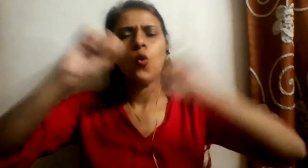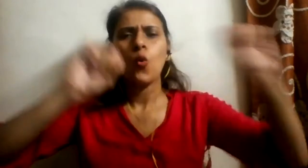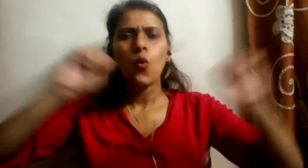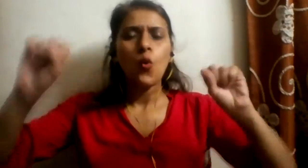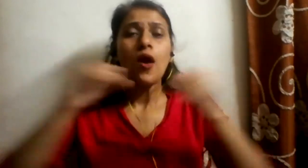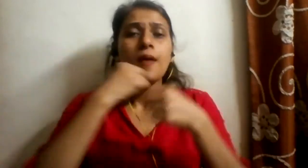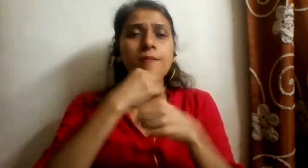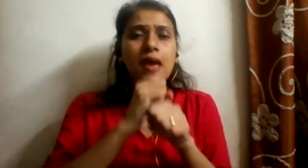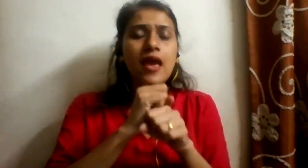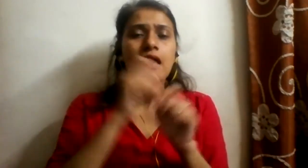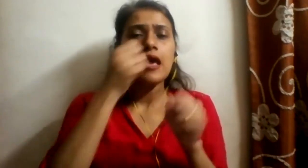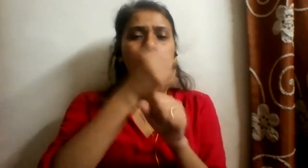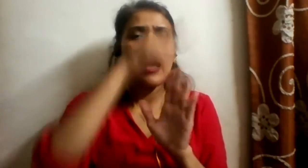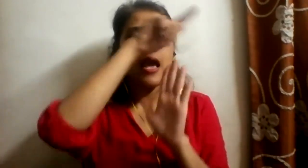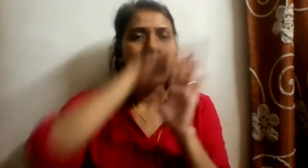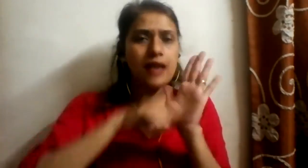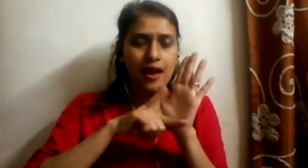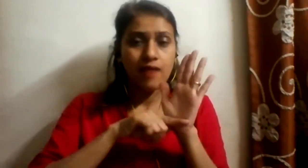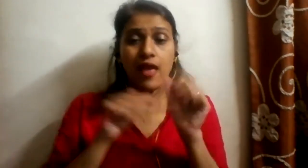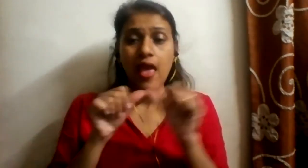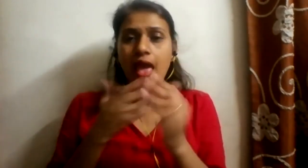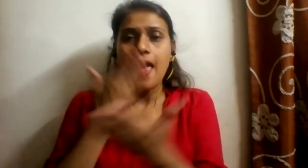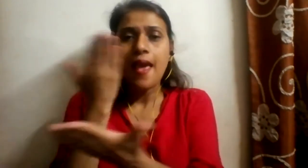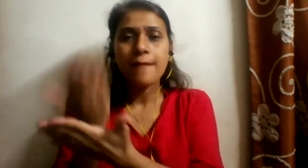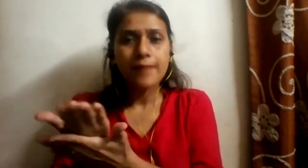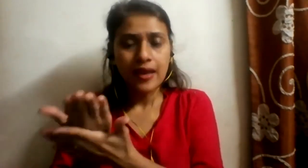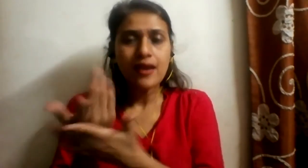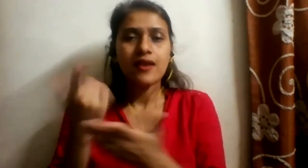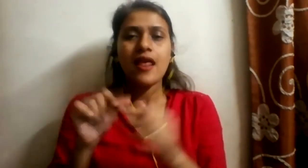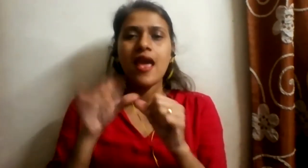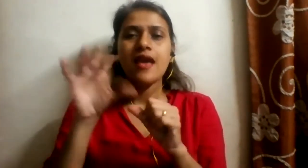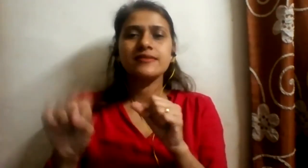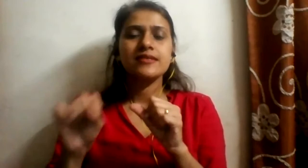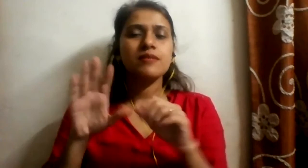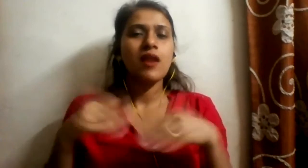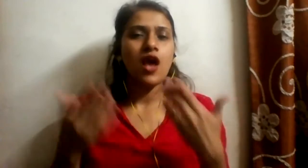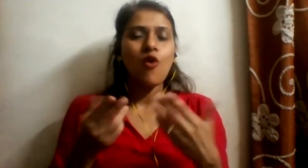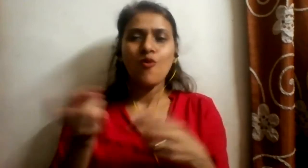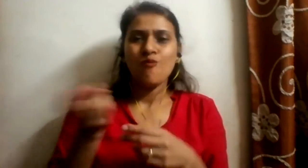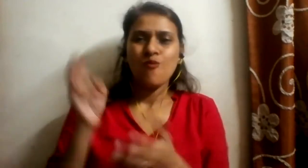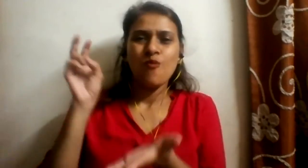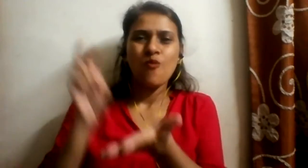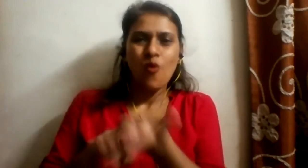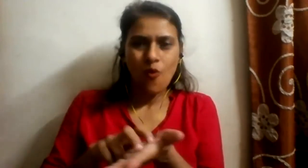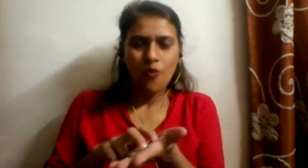How they will make their applications accessible so that people can independently book their tickets. So I'm just giving you examples. So Ministry of Home Affairs